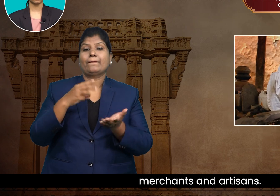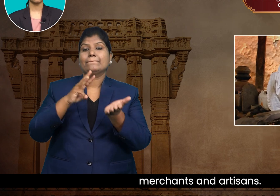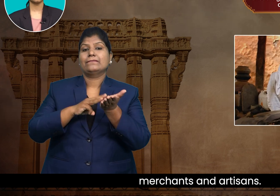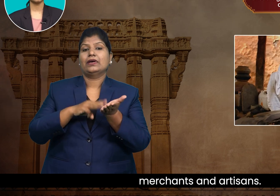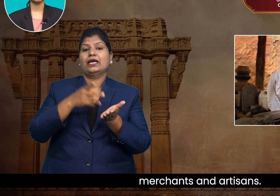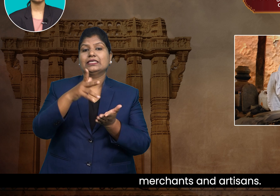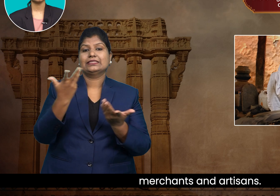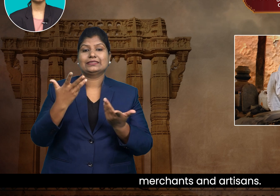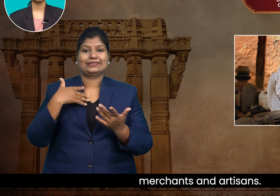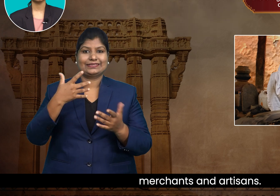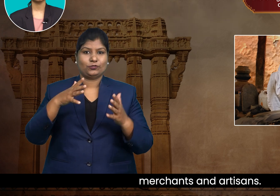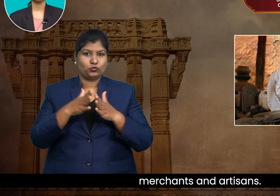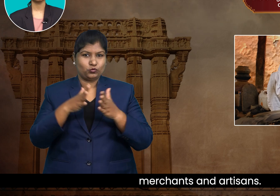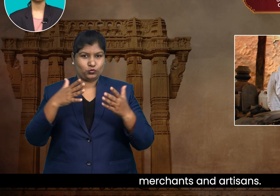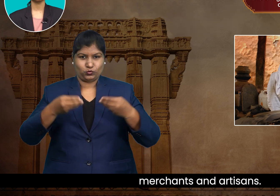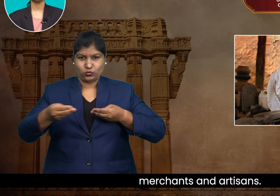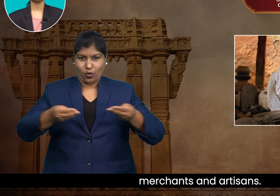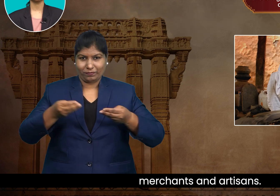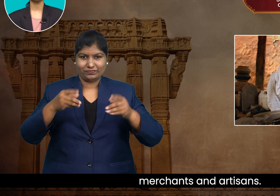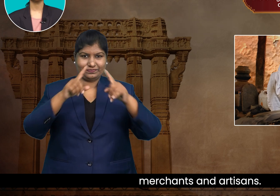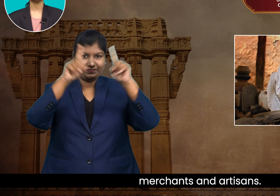artisans.